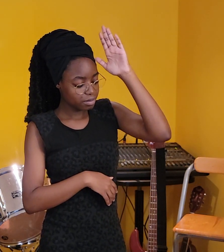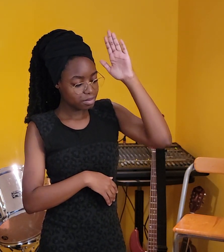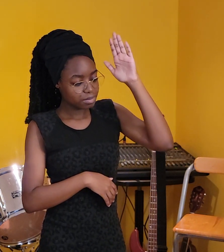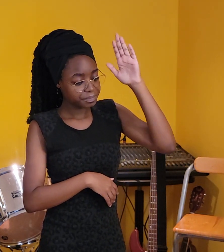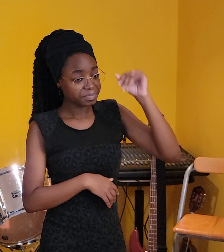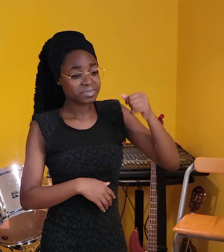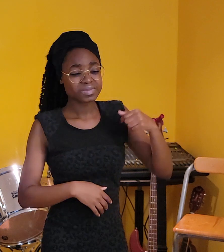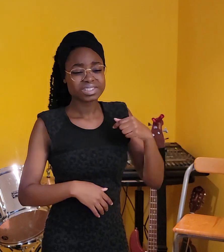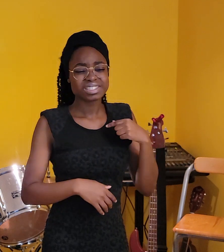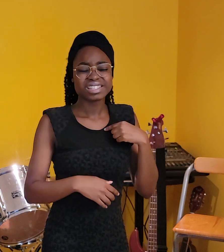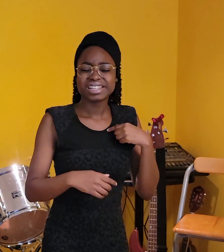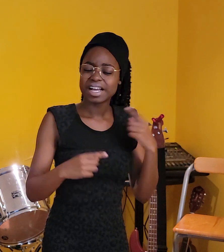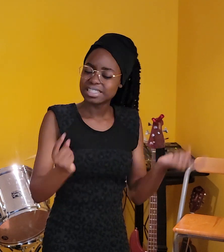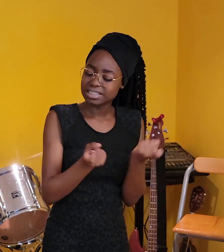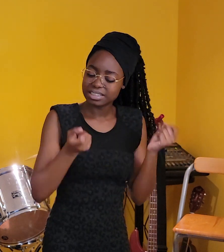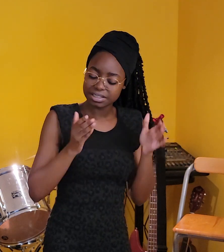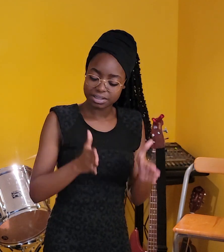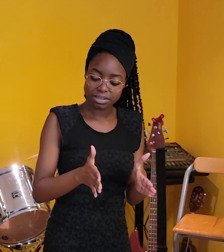I'm a sinner.